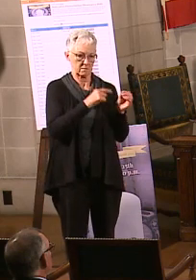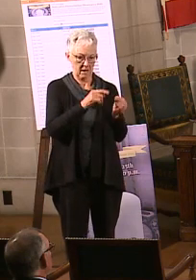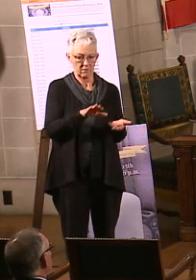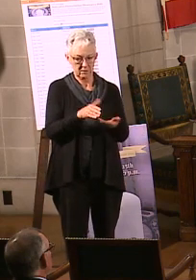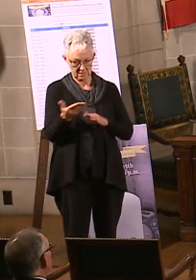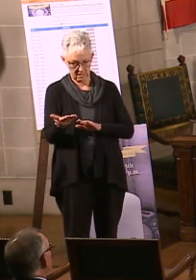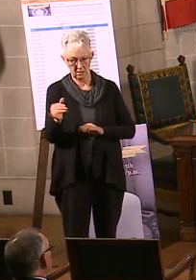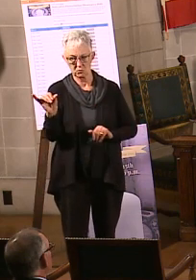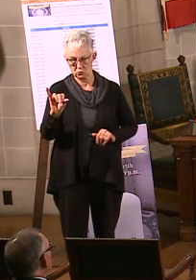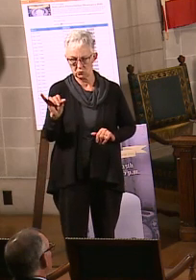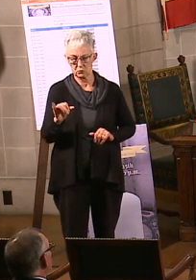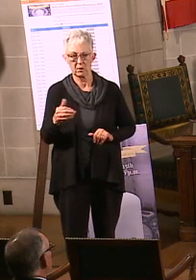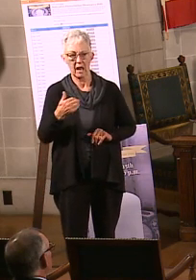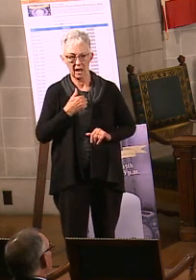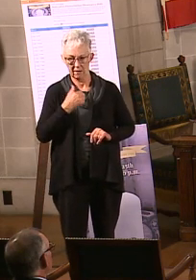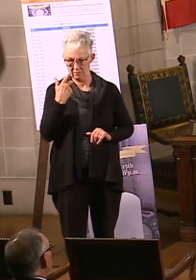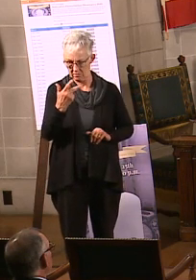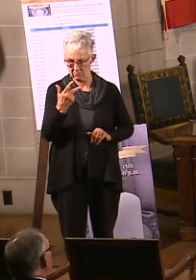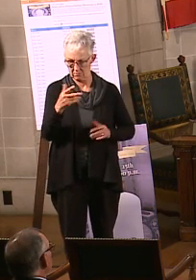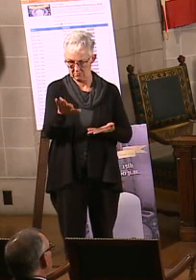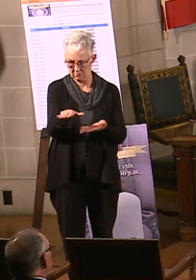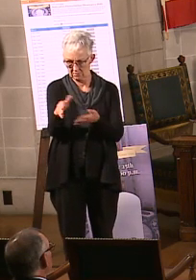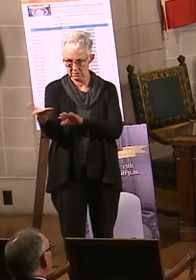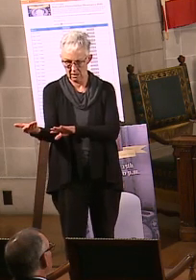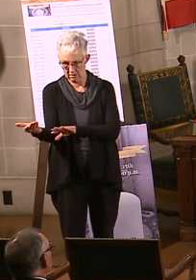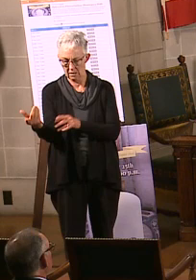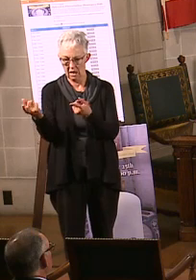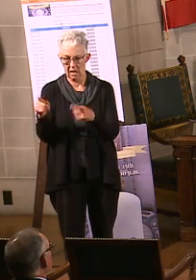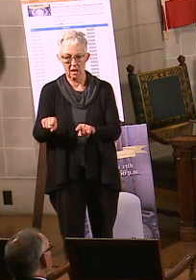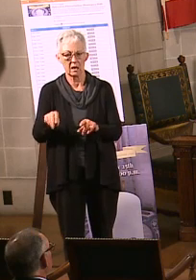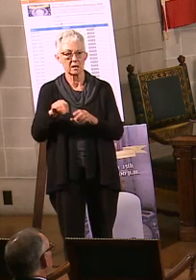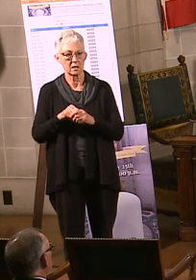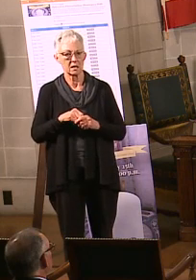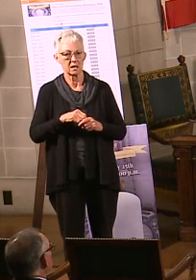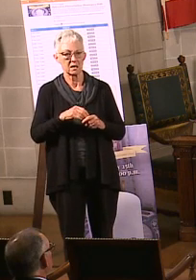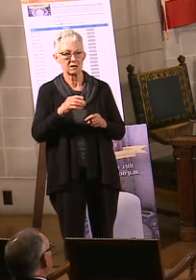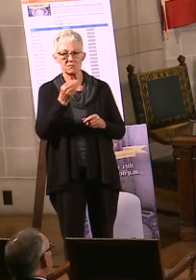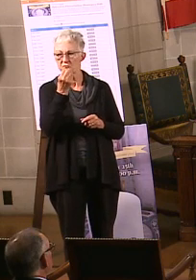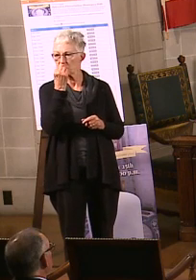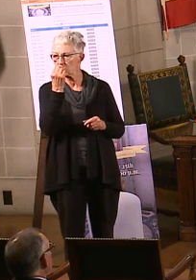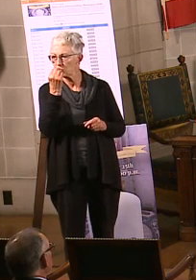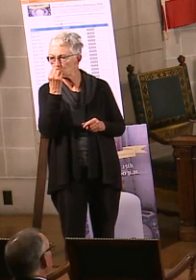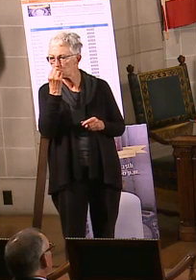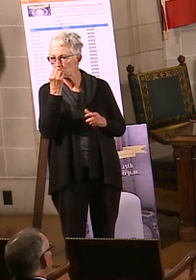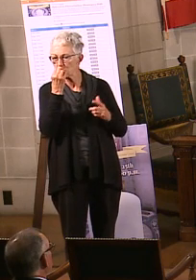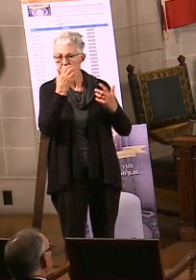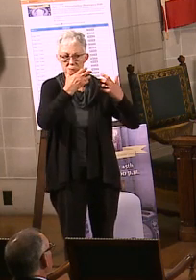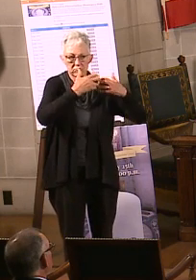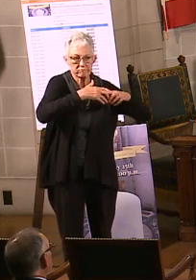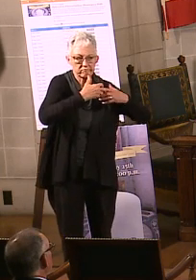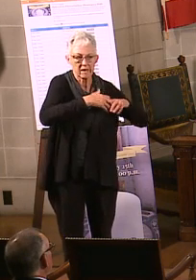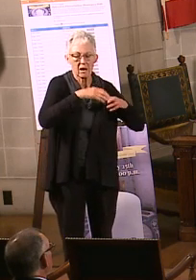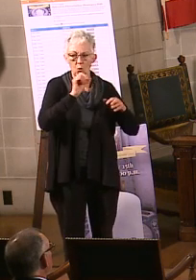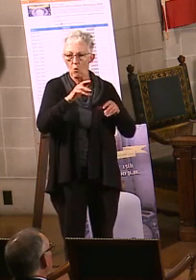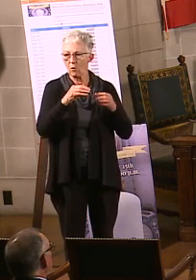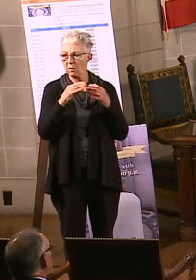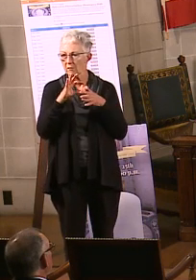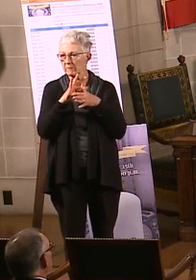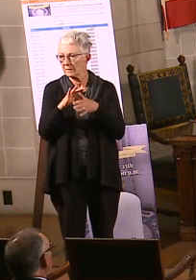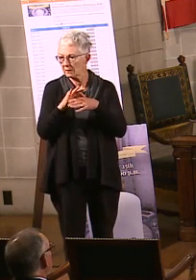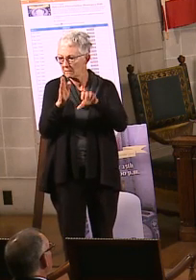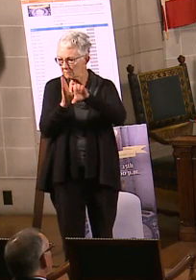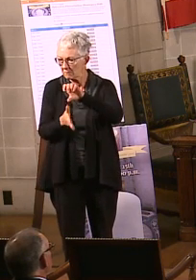had 3 fatalities in our food processing, meat processing industry since the beginning of